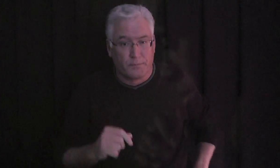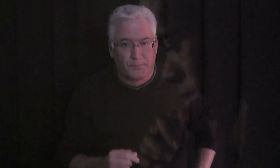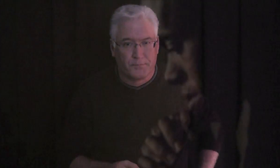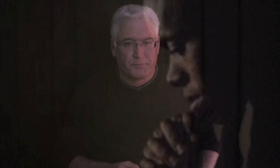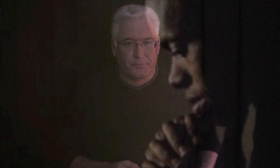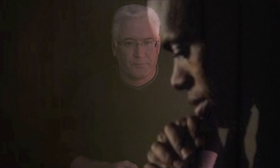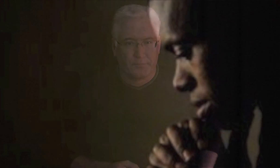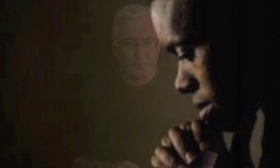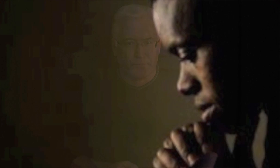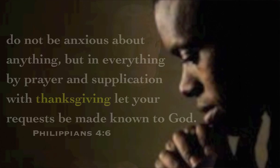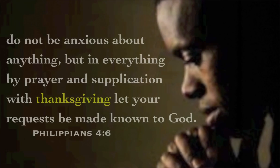of thanksgiving.